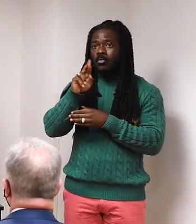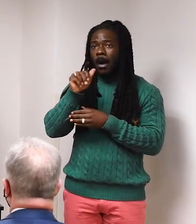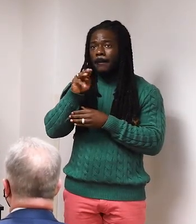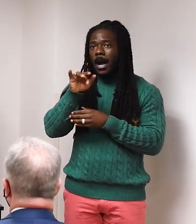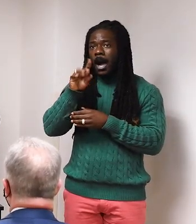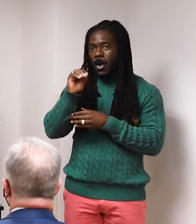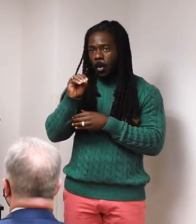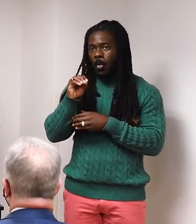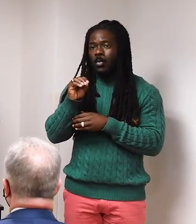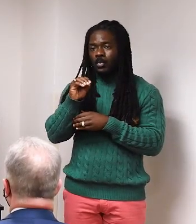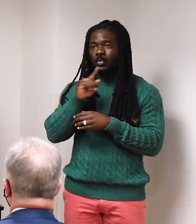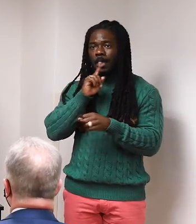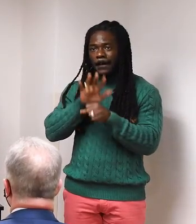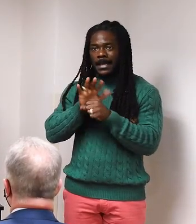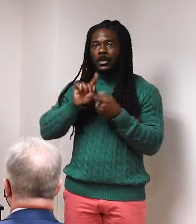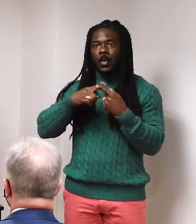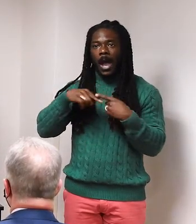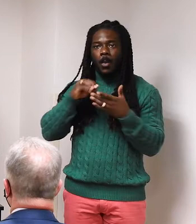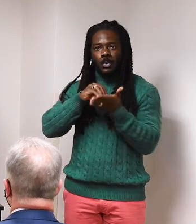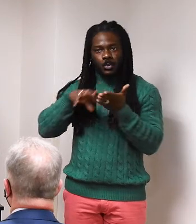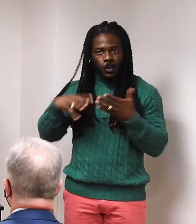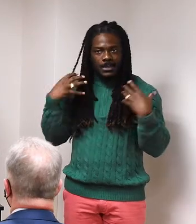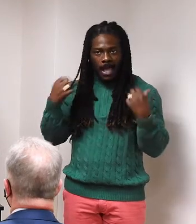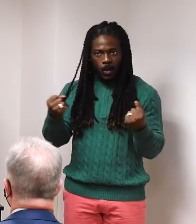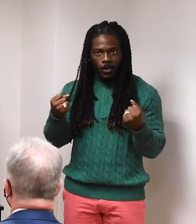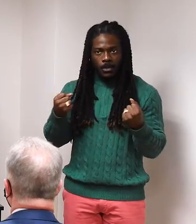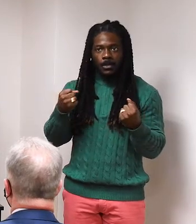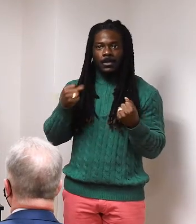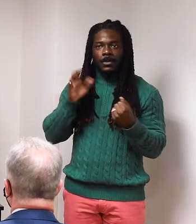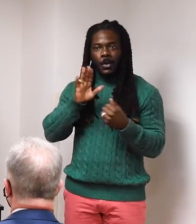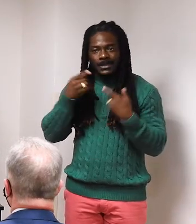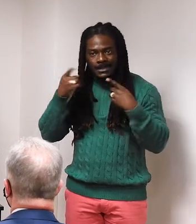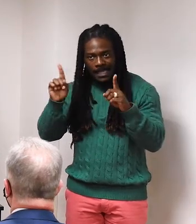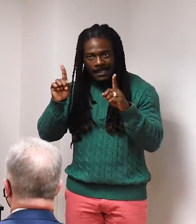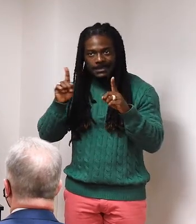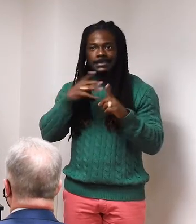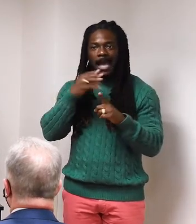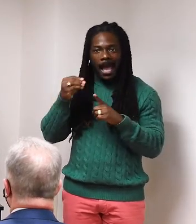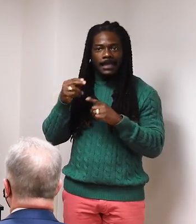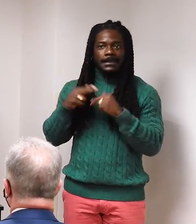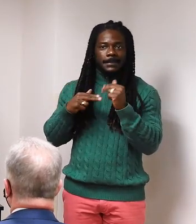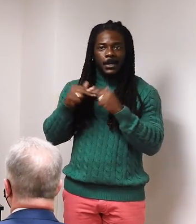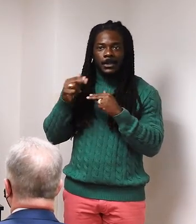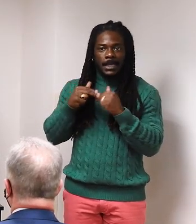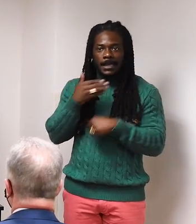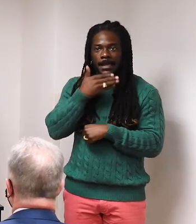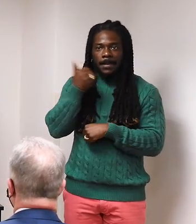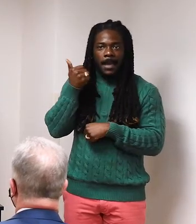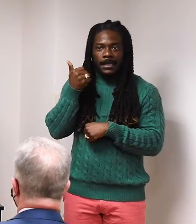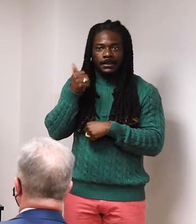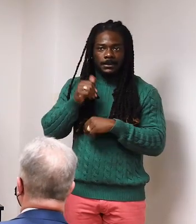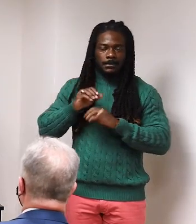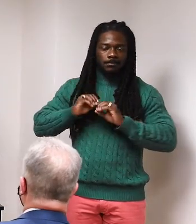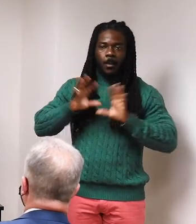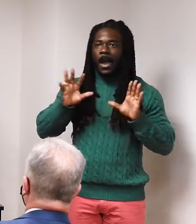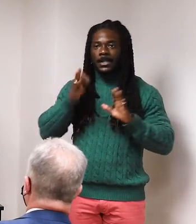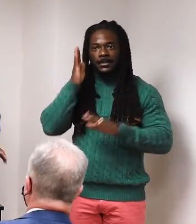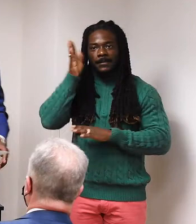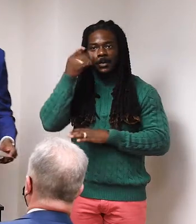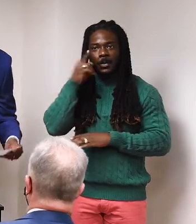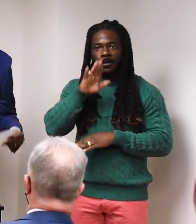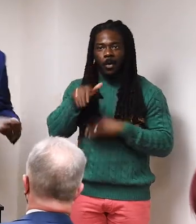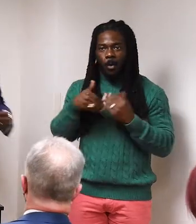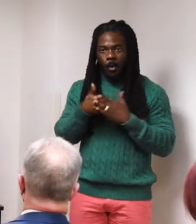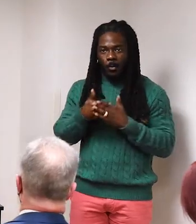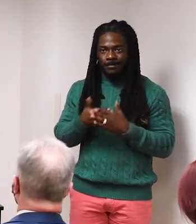for committing to our students' health, their success, and building the very best, brightest future for all. Thank